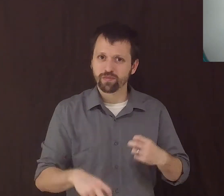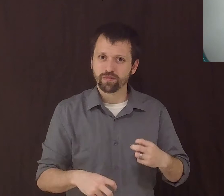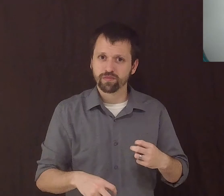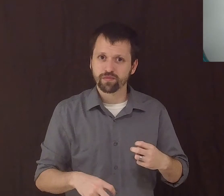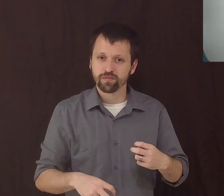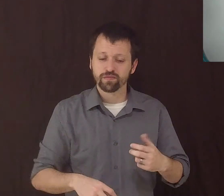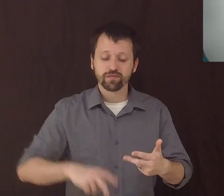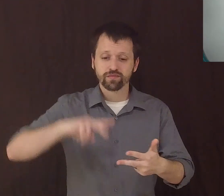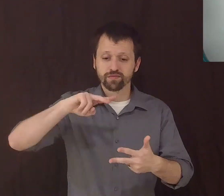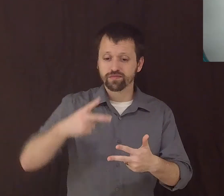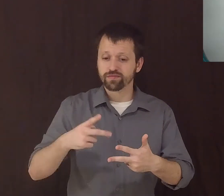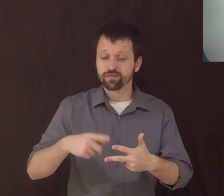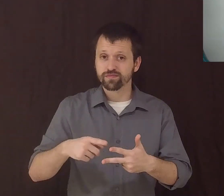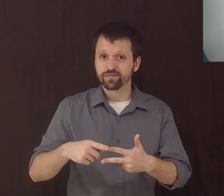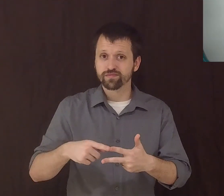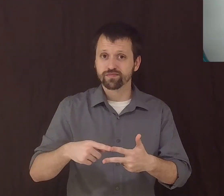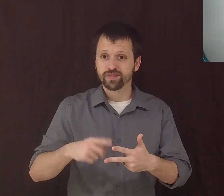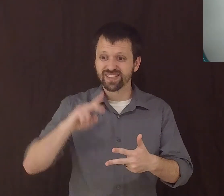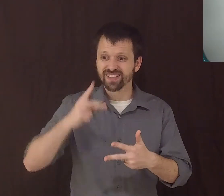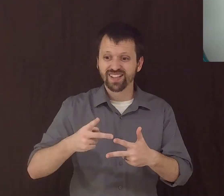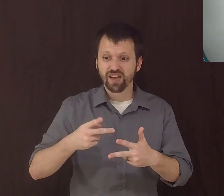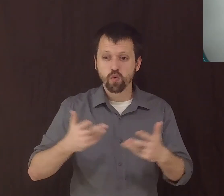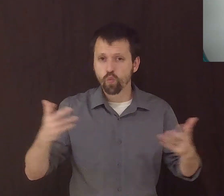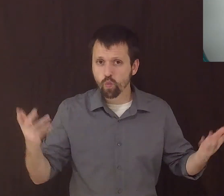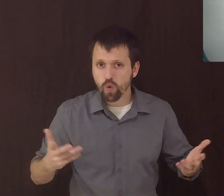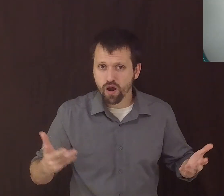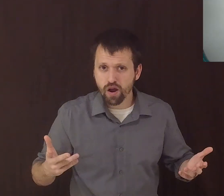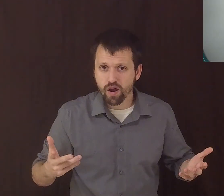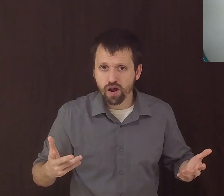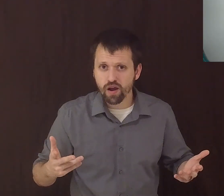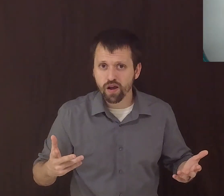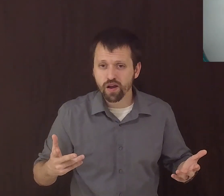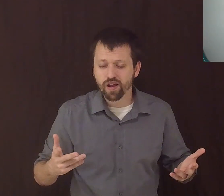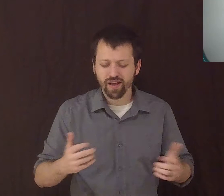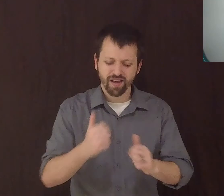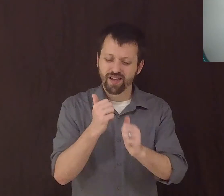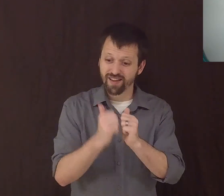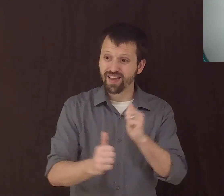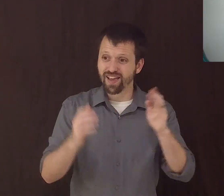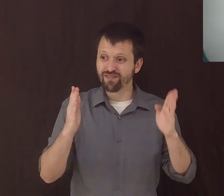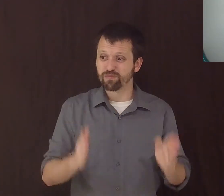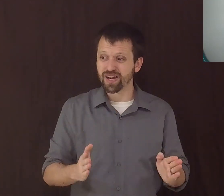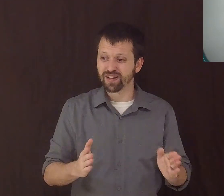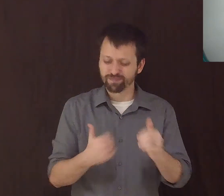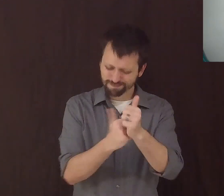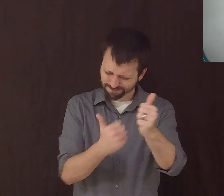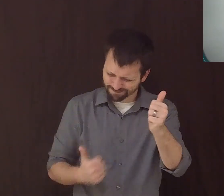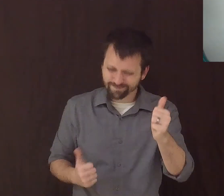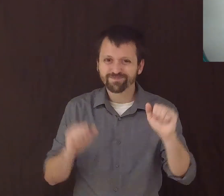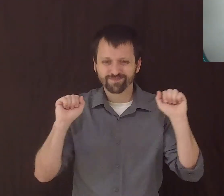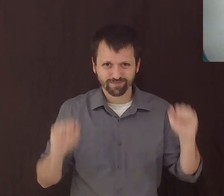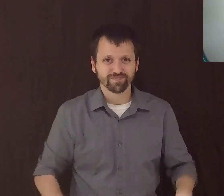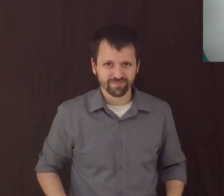times. And then the second thing is he says the second truth is that nobody is above falling in times of adversity.